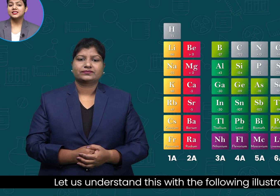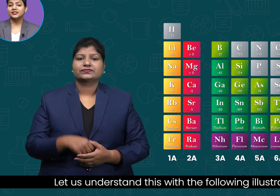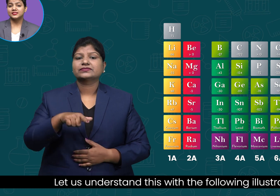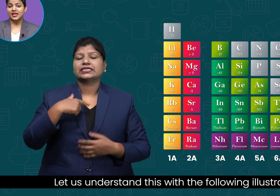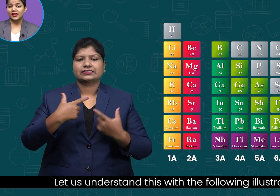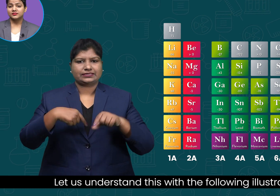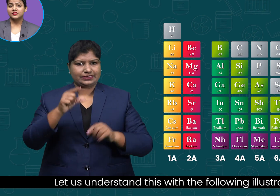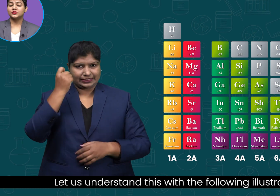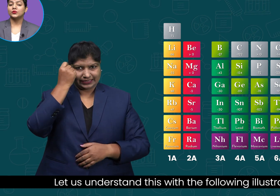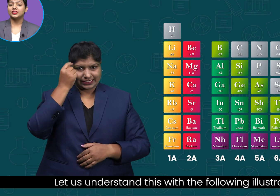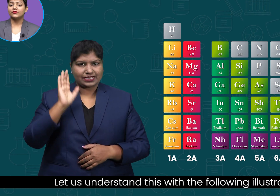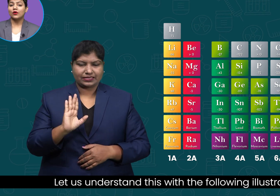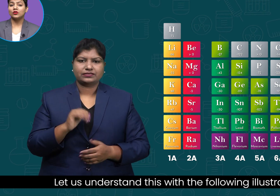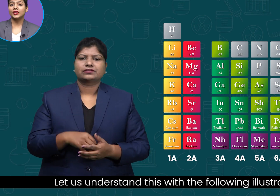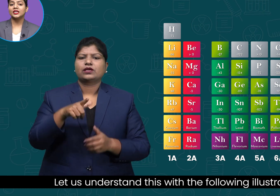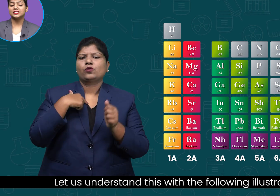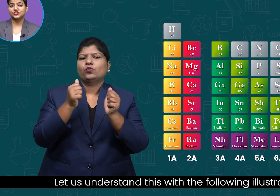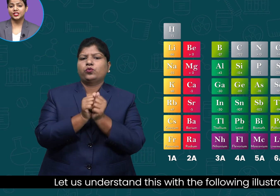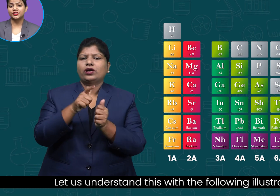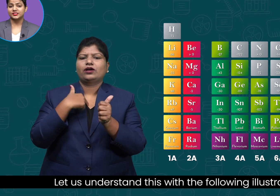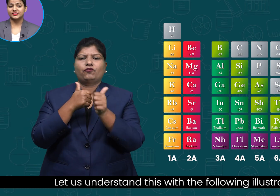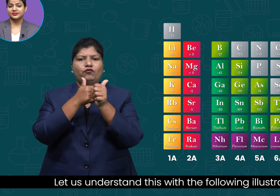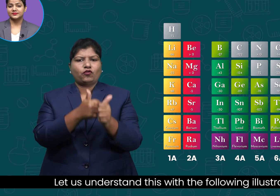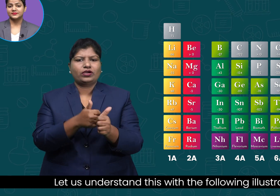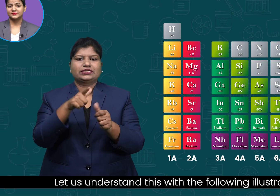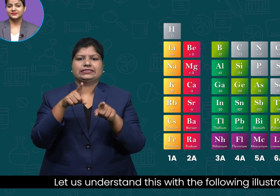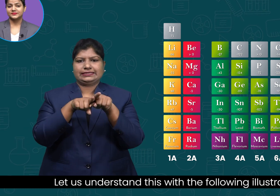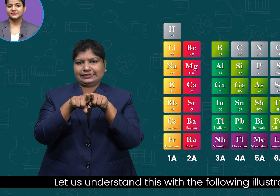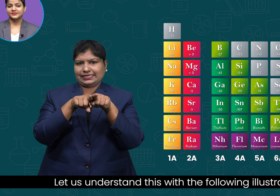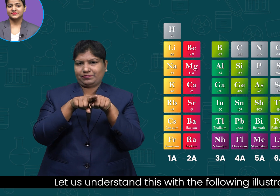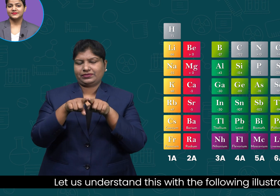Let us understand this with the following illustrations.